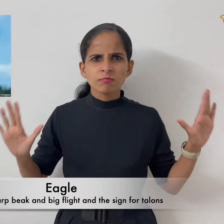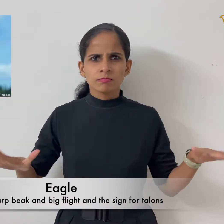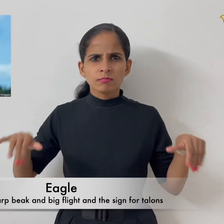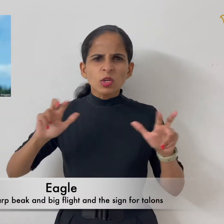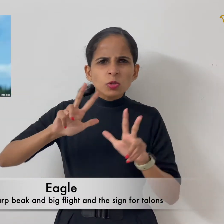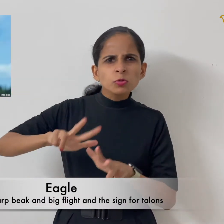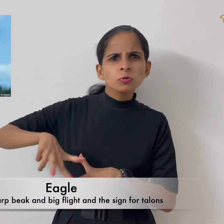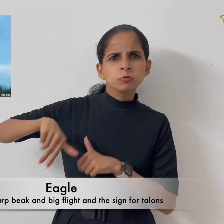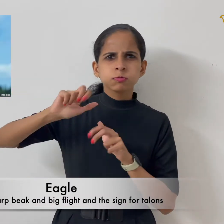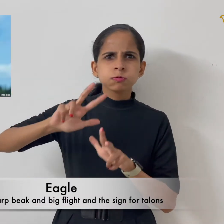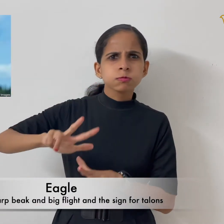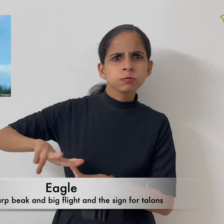Eagle.